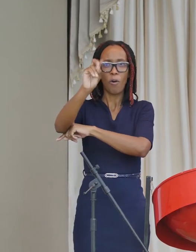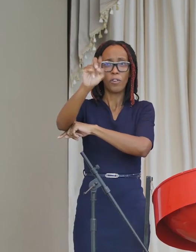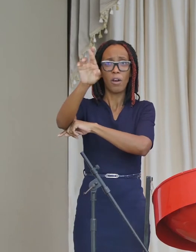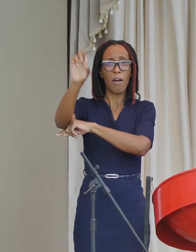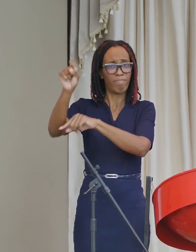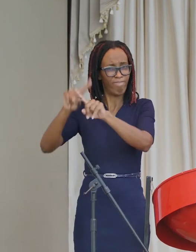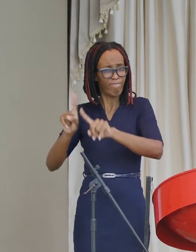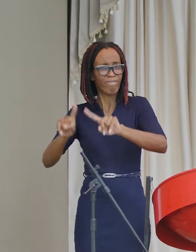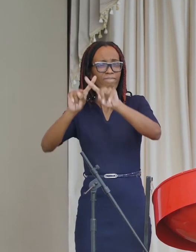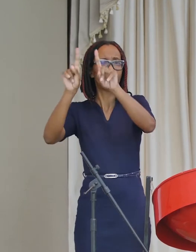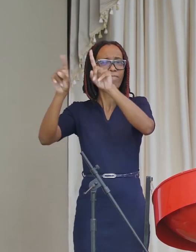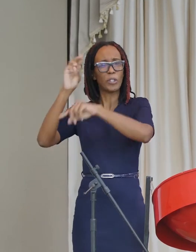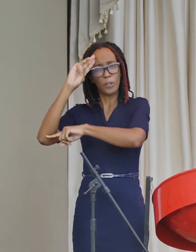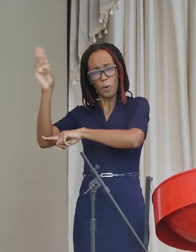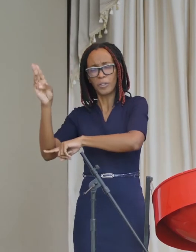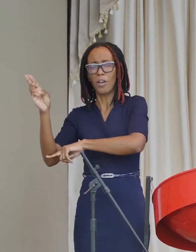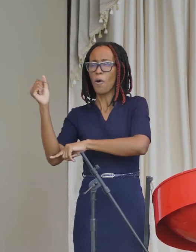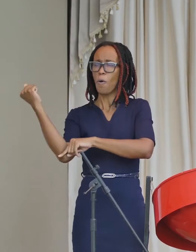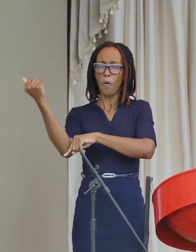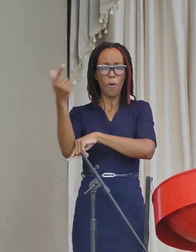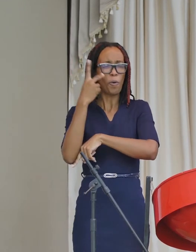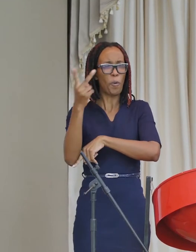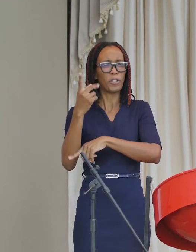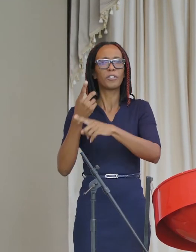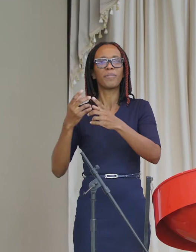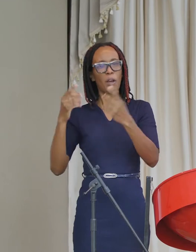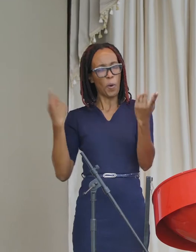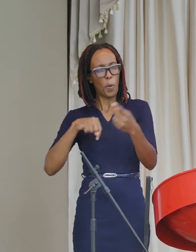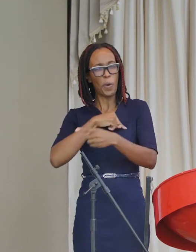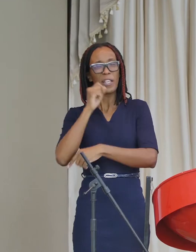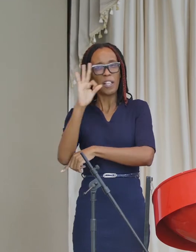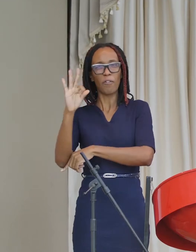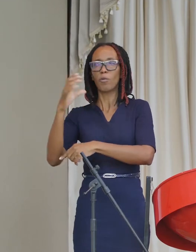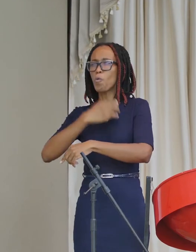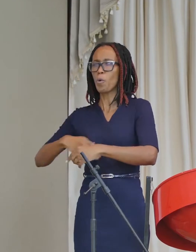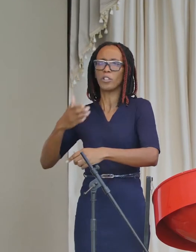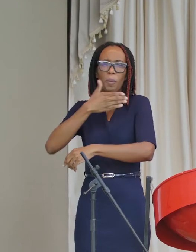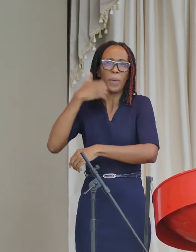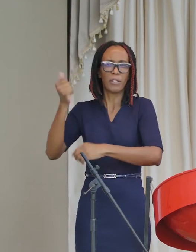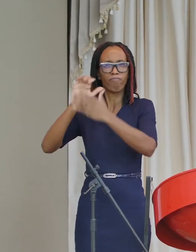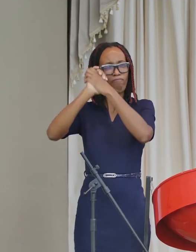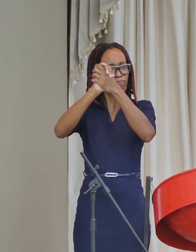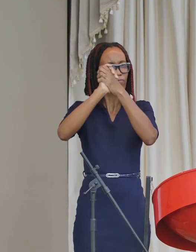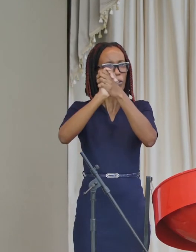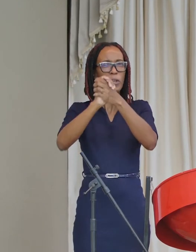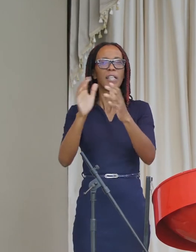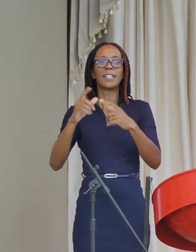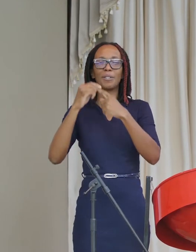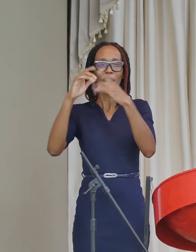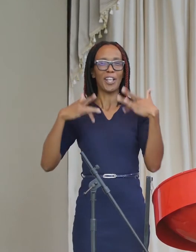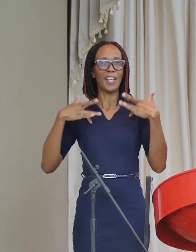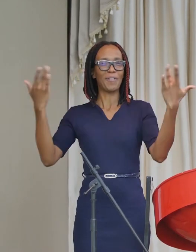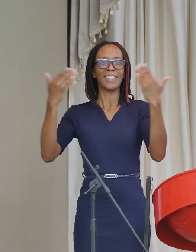listening. That we in San Fernando, I'd like to wish you all the best and congratulate you on this event. Thank